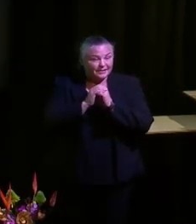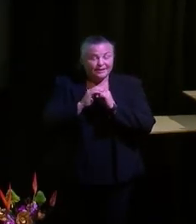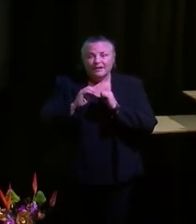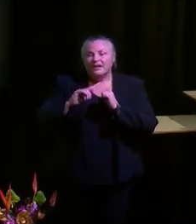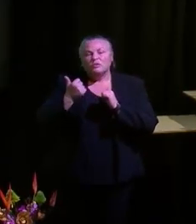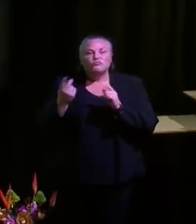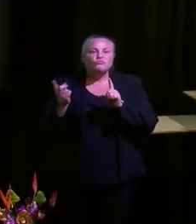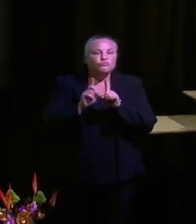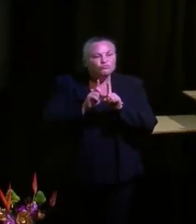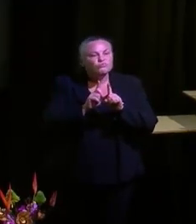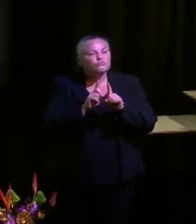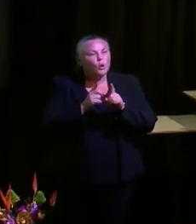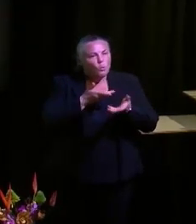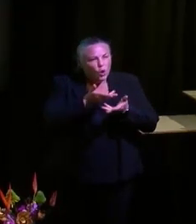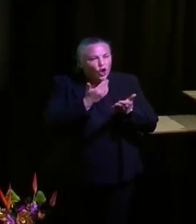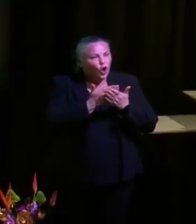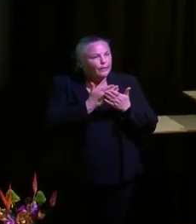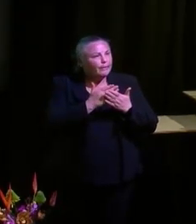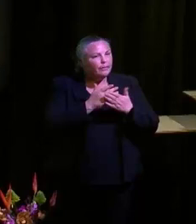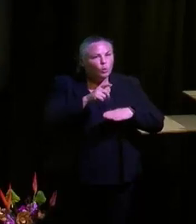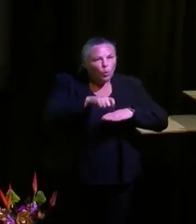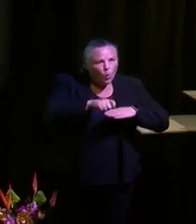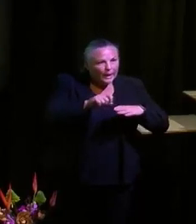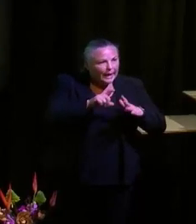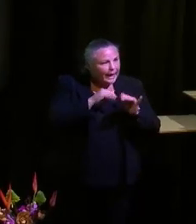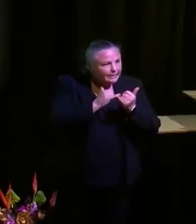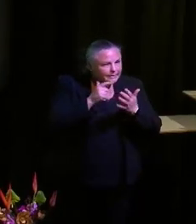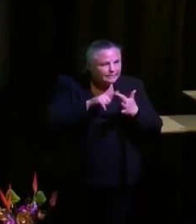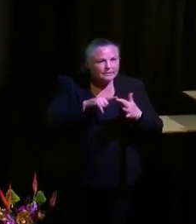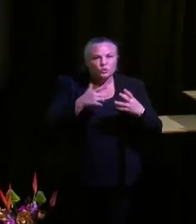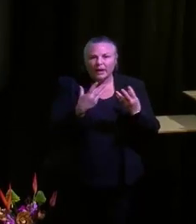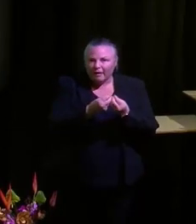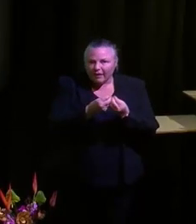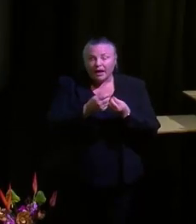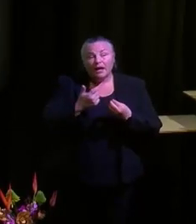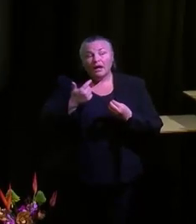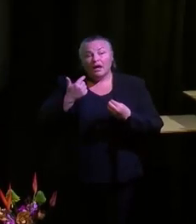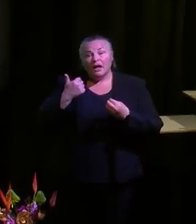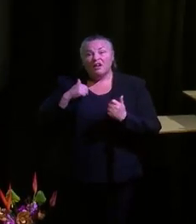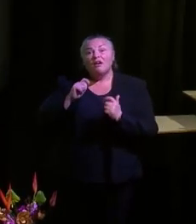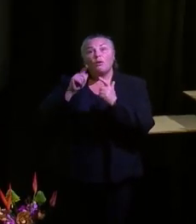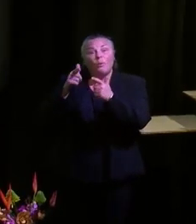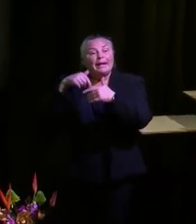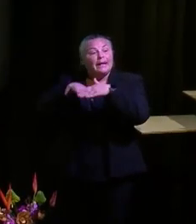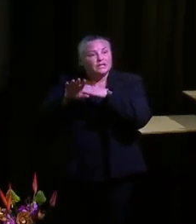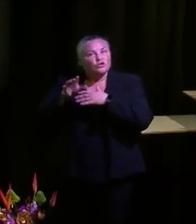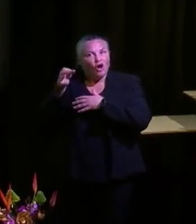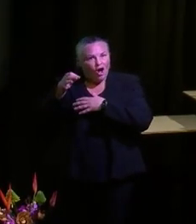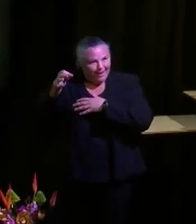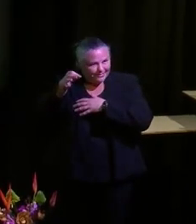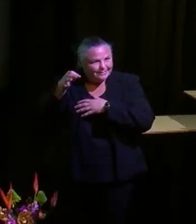case together. Mm-hmm. And I've stopped in at Murray Island when I was working there, when I was working with artists